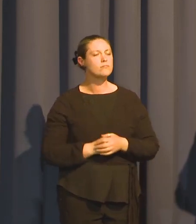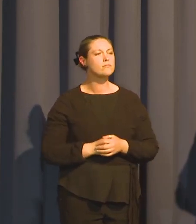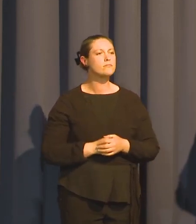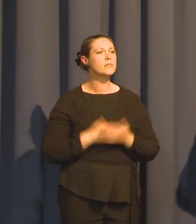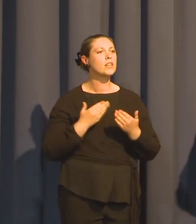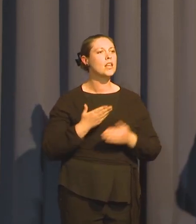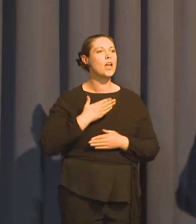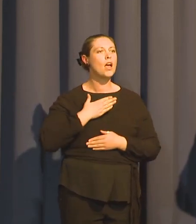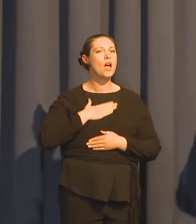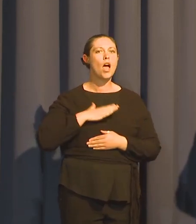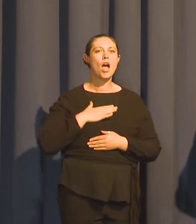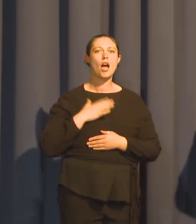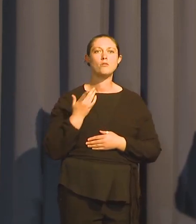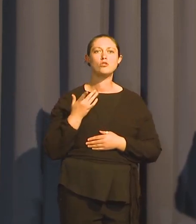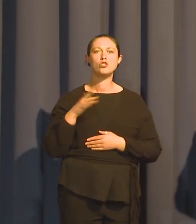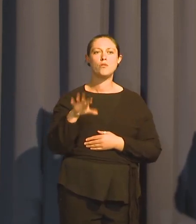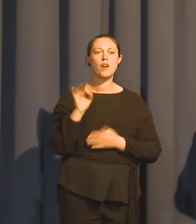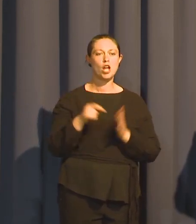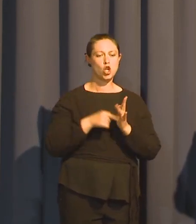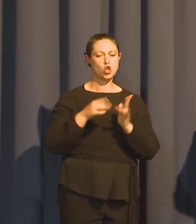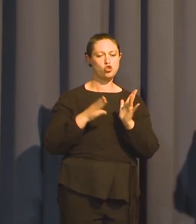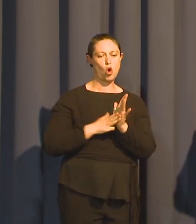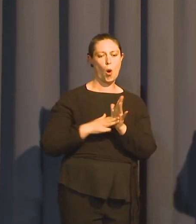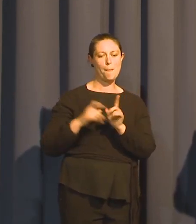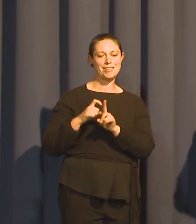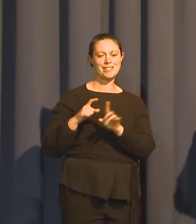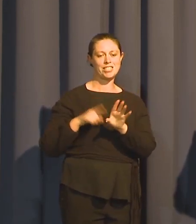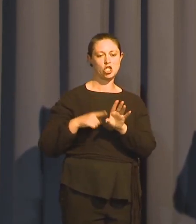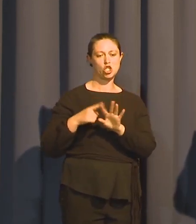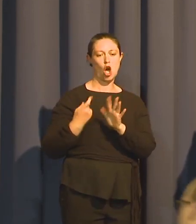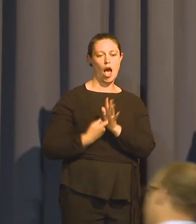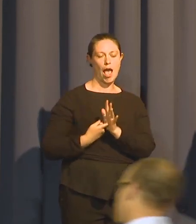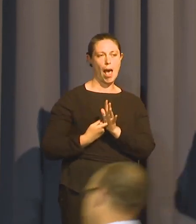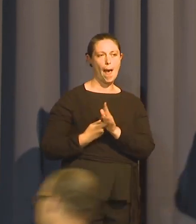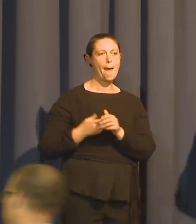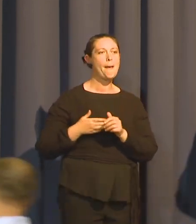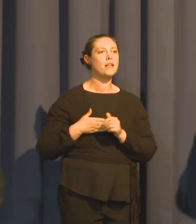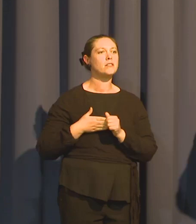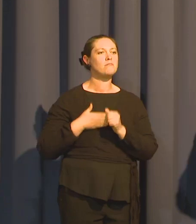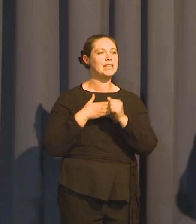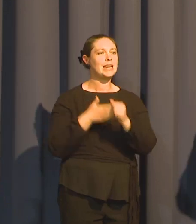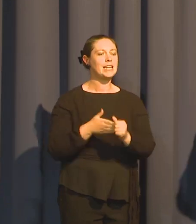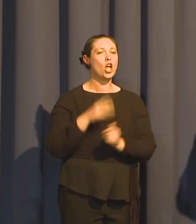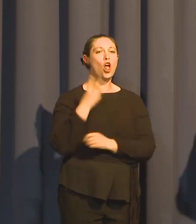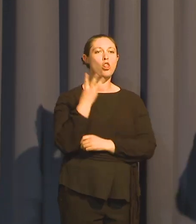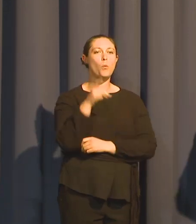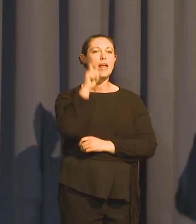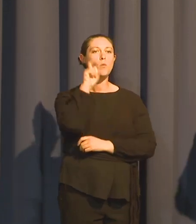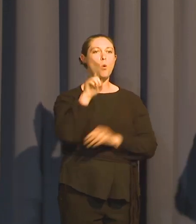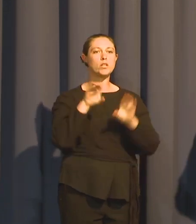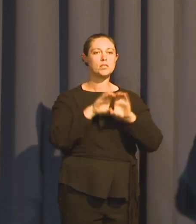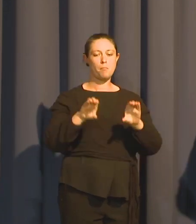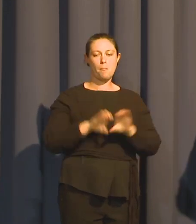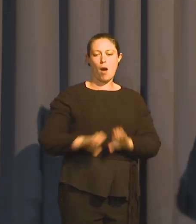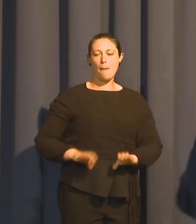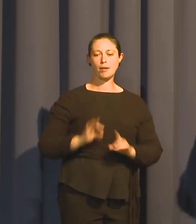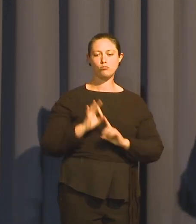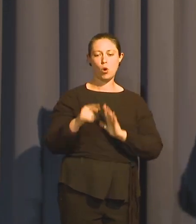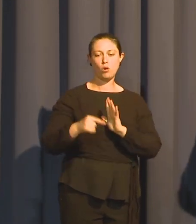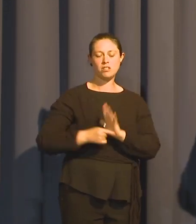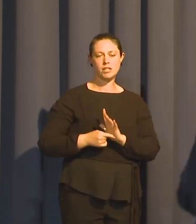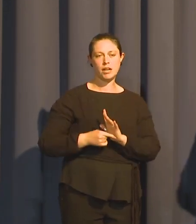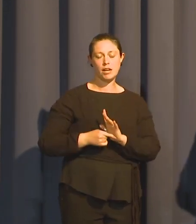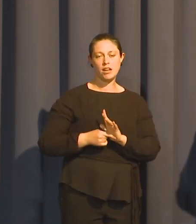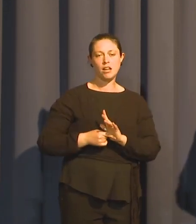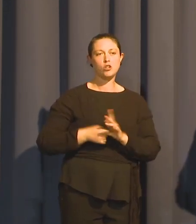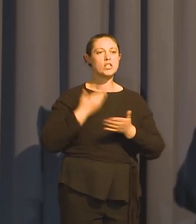to bring up Tom Dyer, who's our group manager of Three Waters, who can talk through the work that we are currently doing in terms of trying to figure out what's